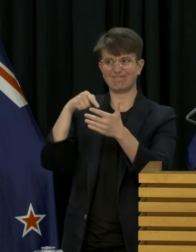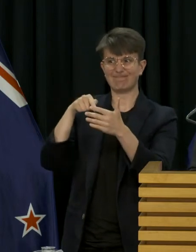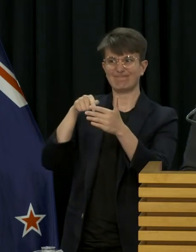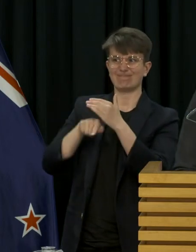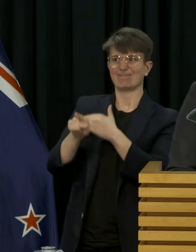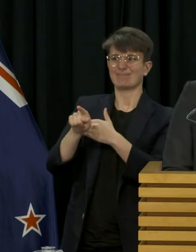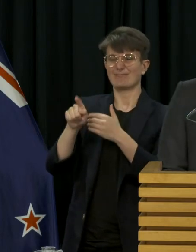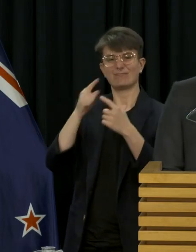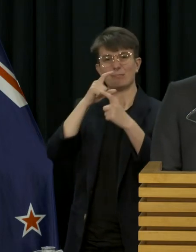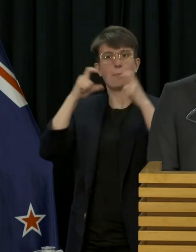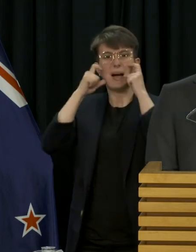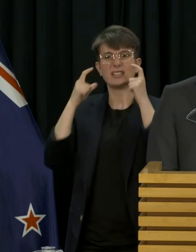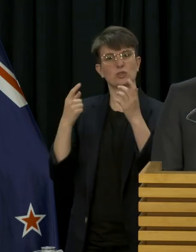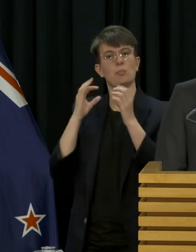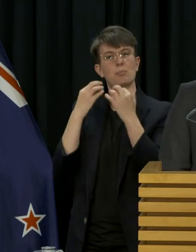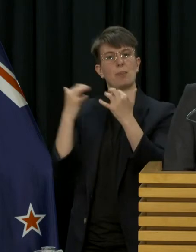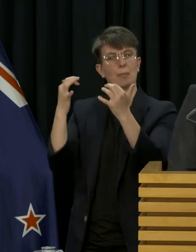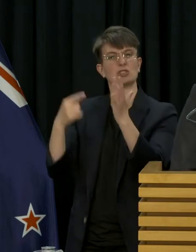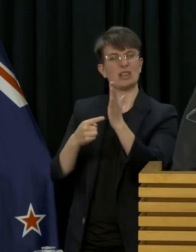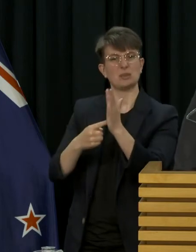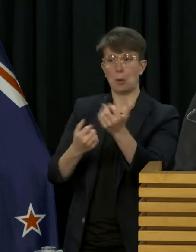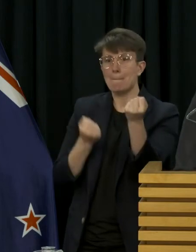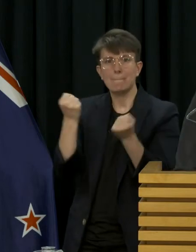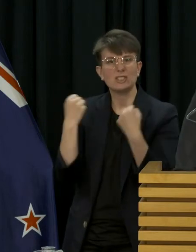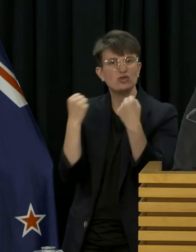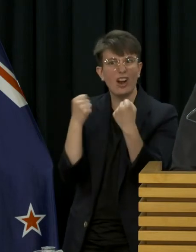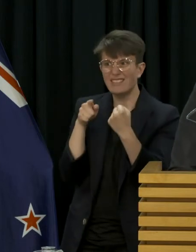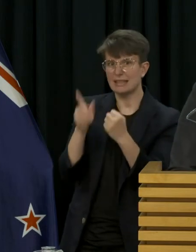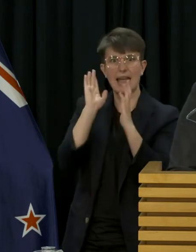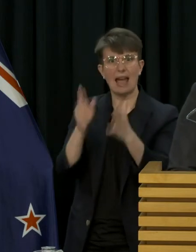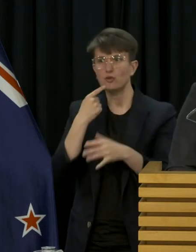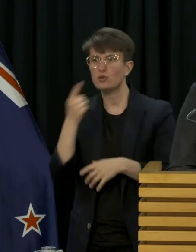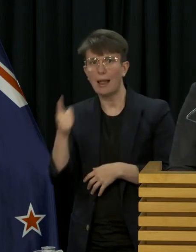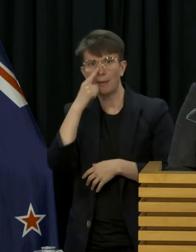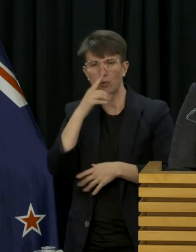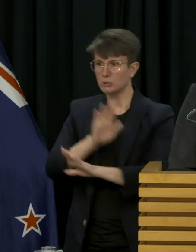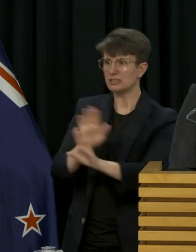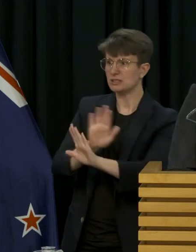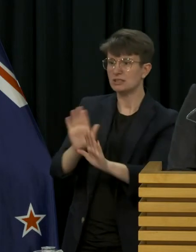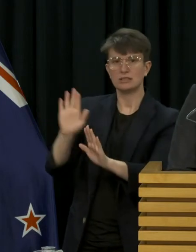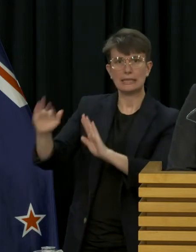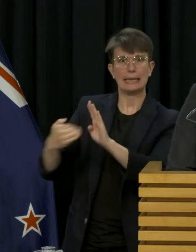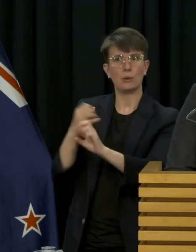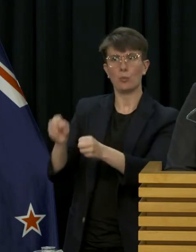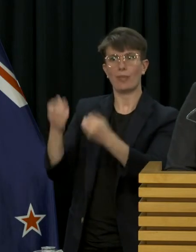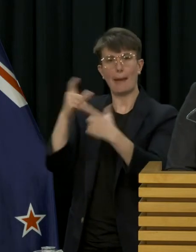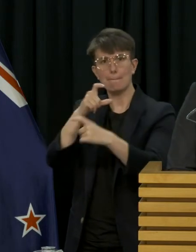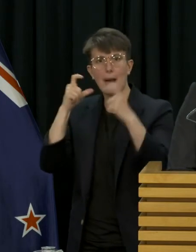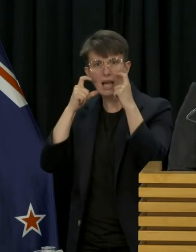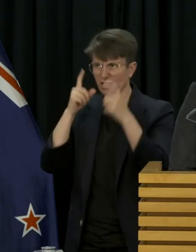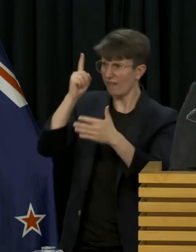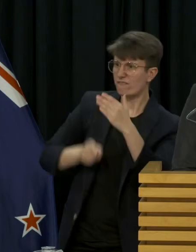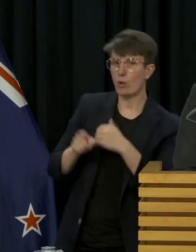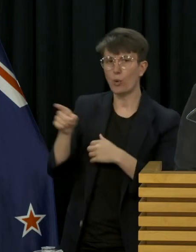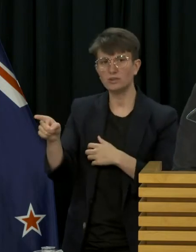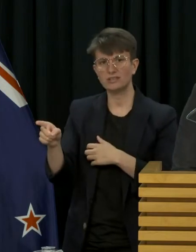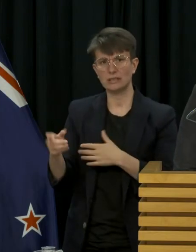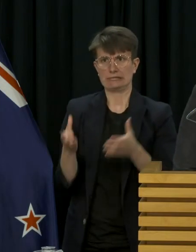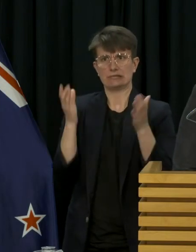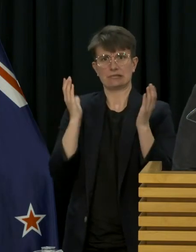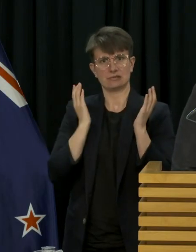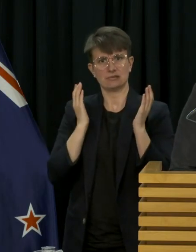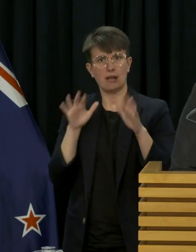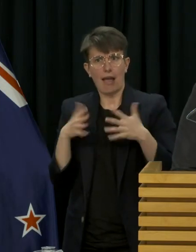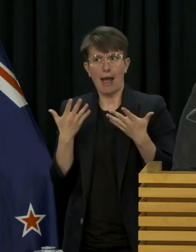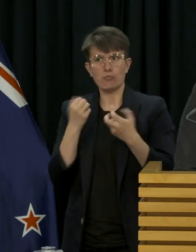rules, which isn't really their job. How do you guard against that? Yes. So you would have heard me say that we're not expecting bus drivers to stop the bus